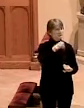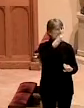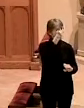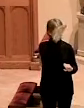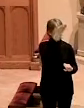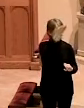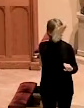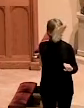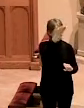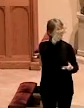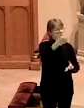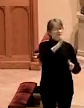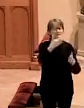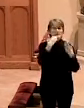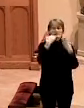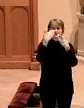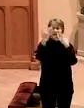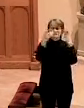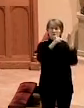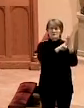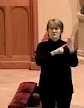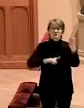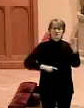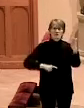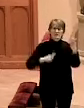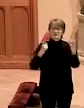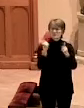give thanks to the Lord our God.